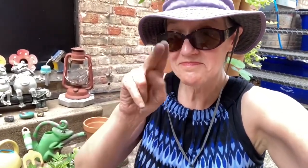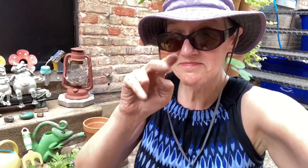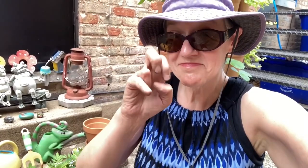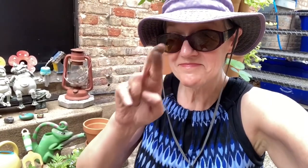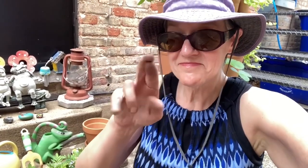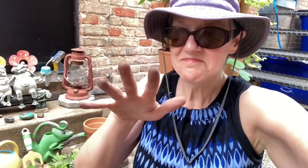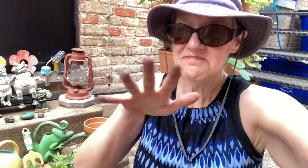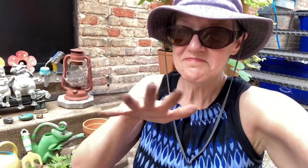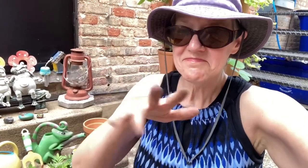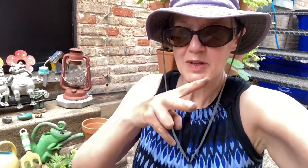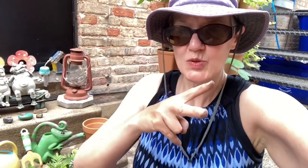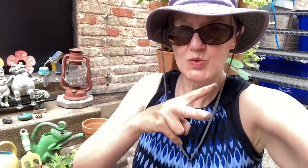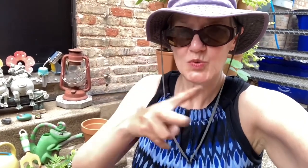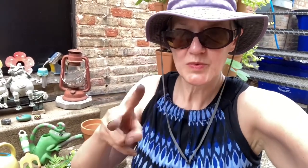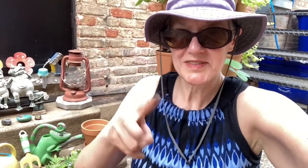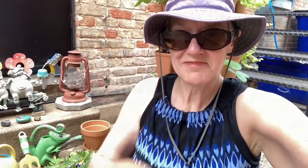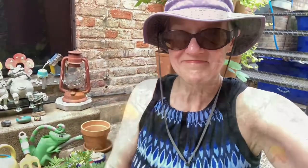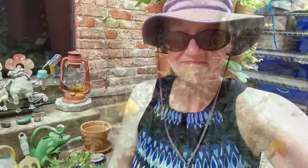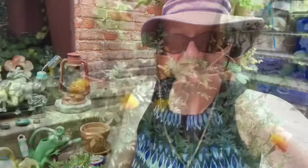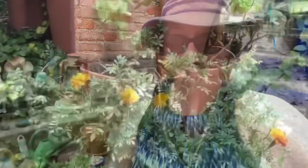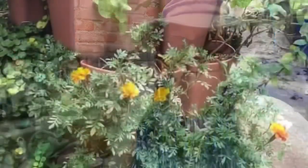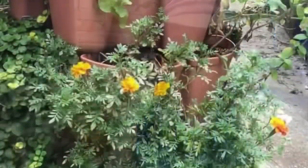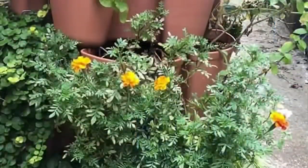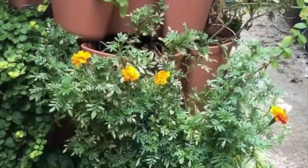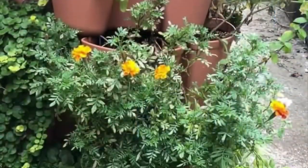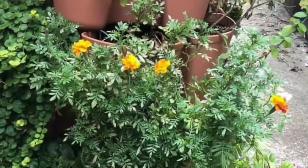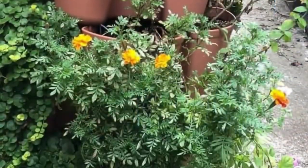stalk planters in about 2 weeks.